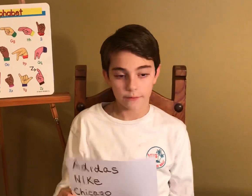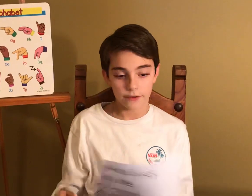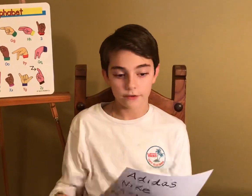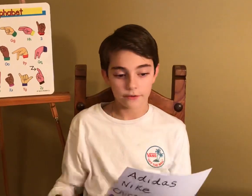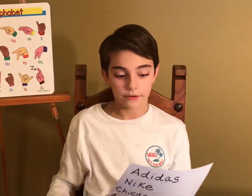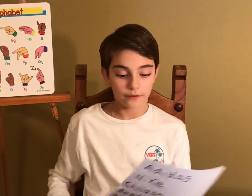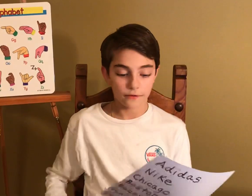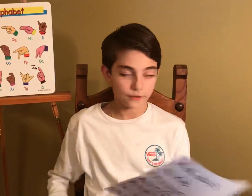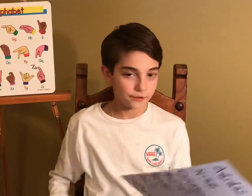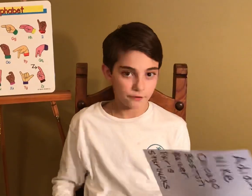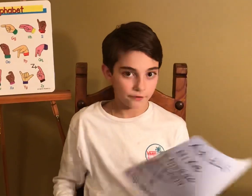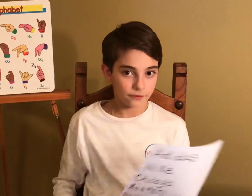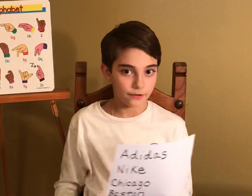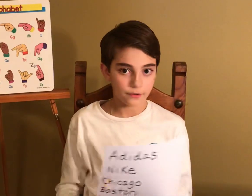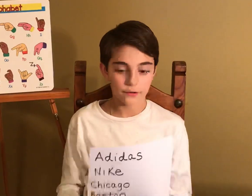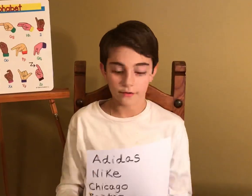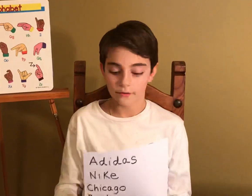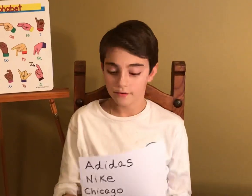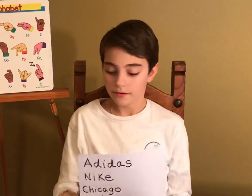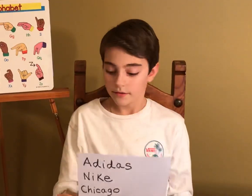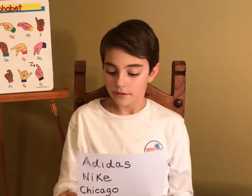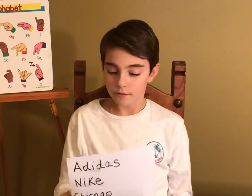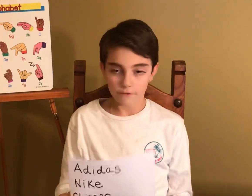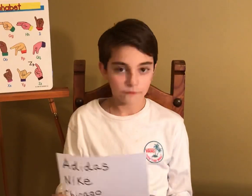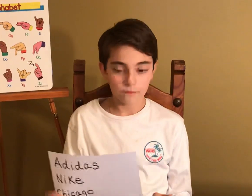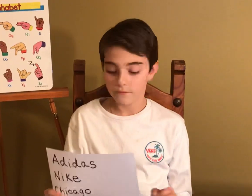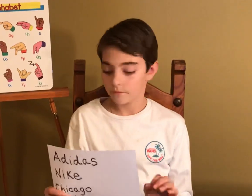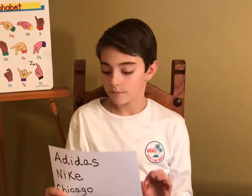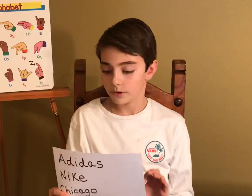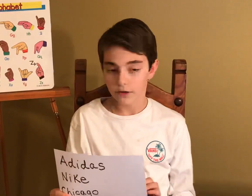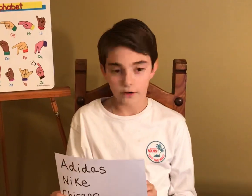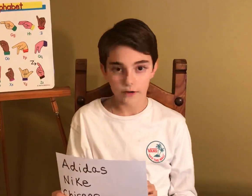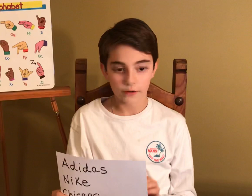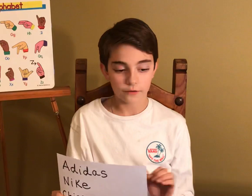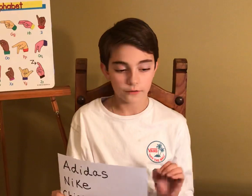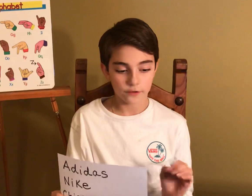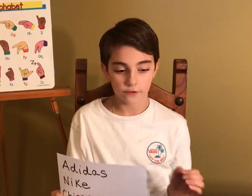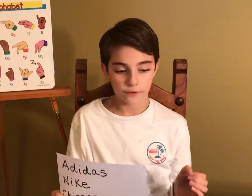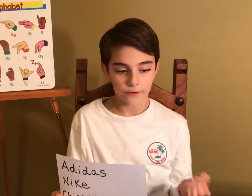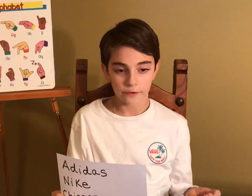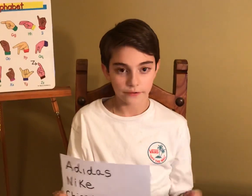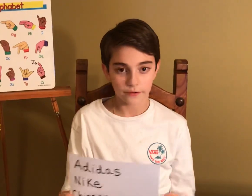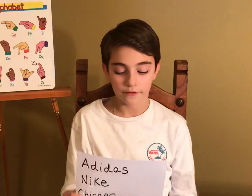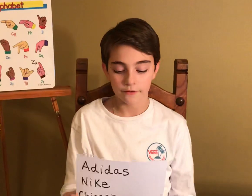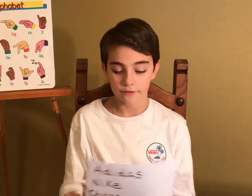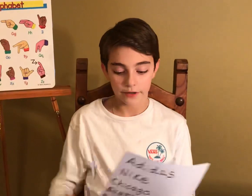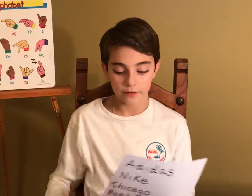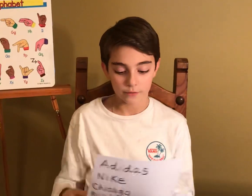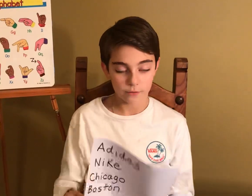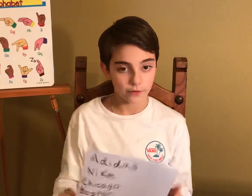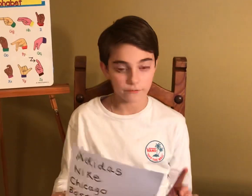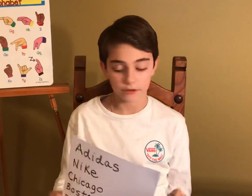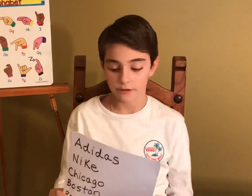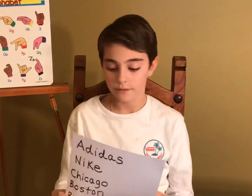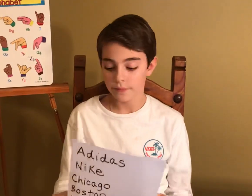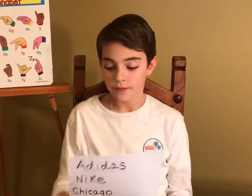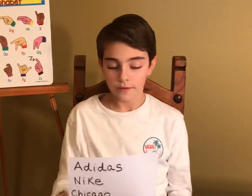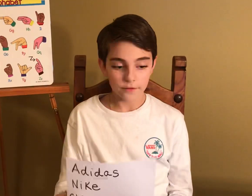away, don't get frustrated, because pretty hard to do this all in like with one video.